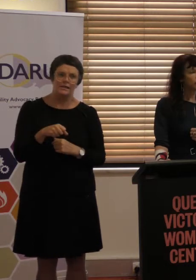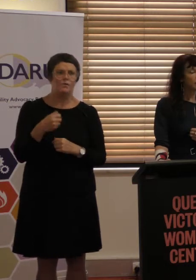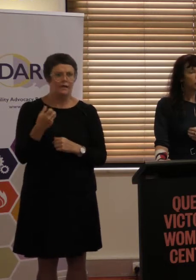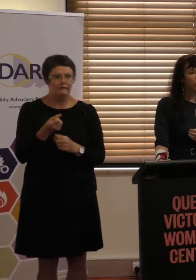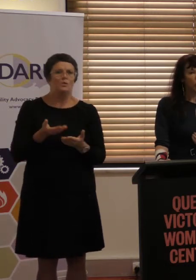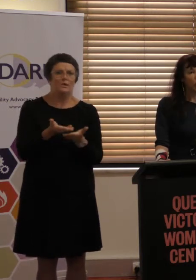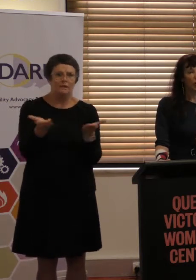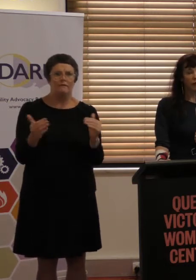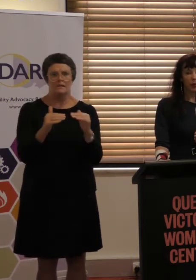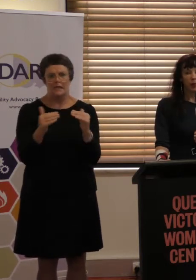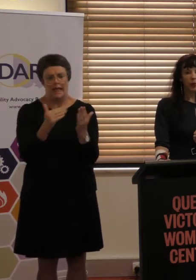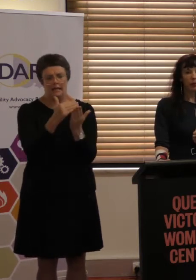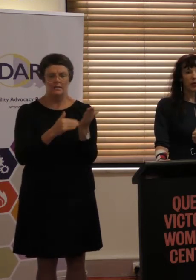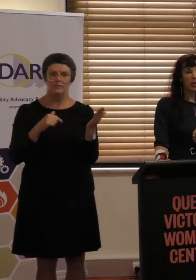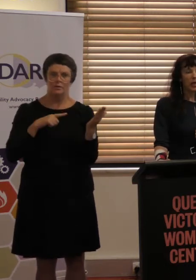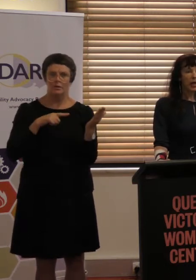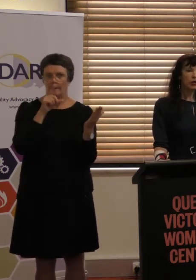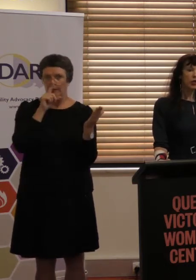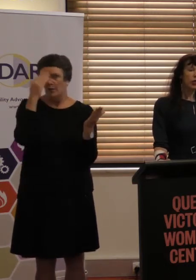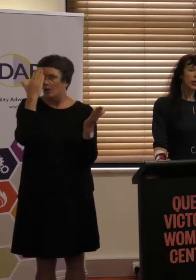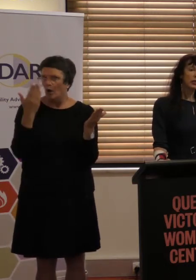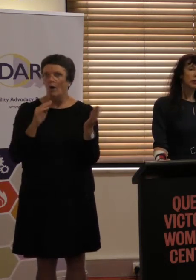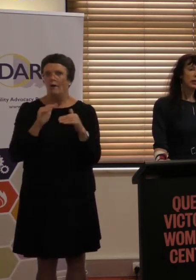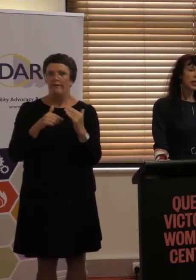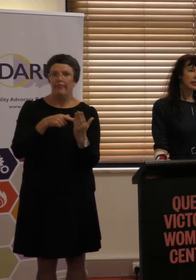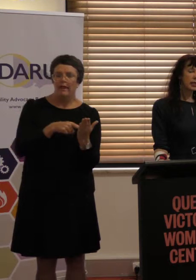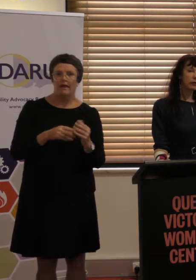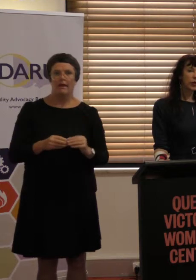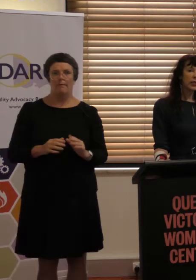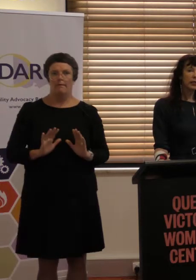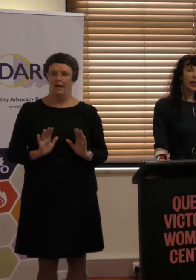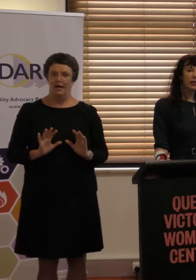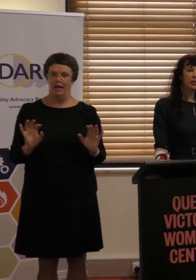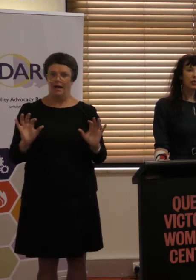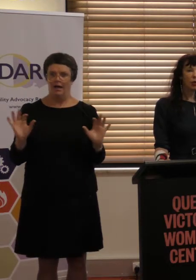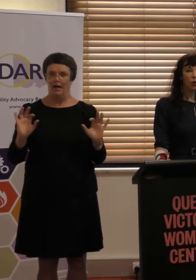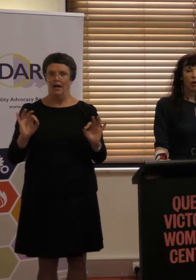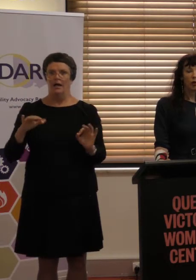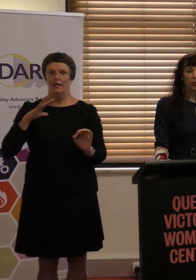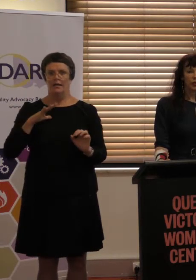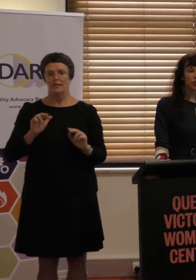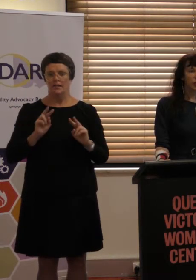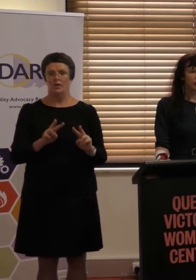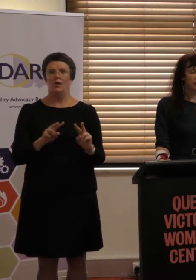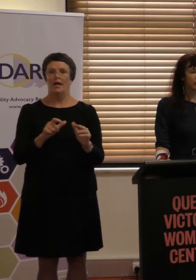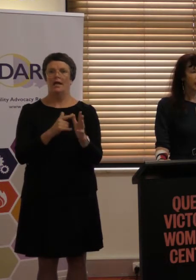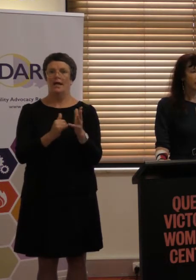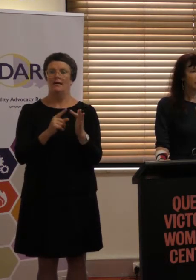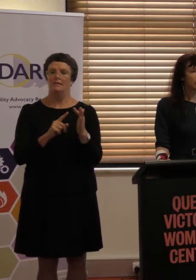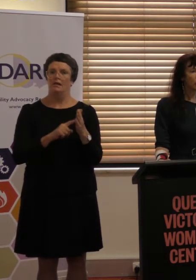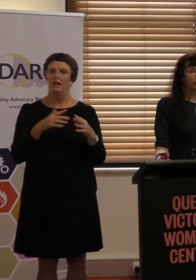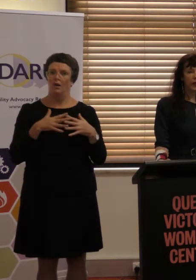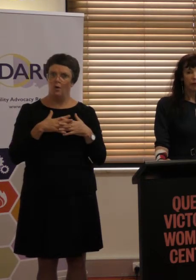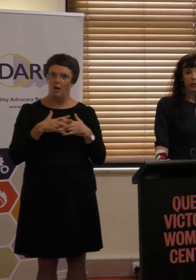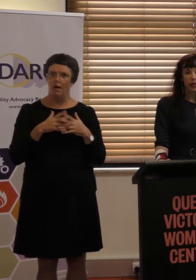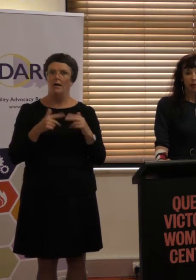because people don't know enough about them, and treated them like that instead of looking at the case law, which suggests that